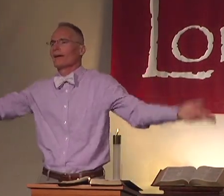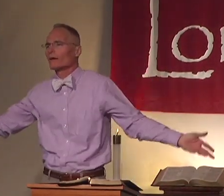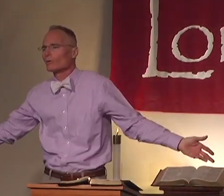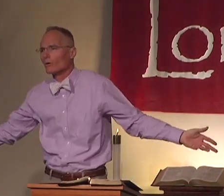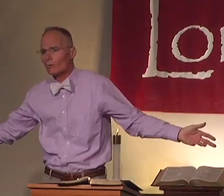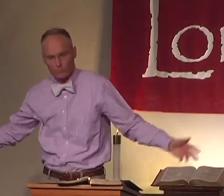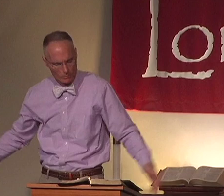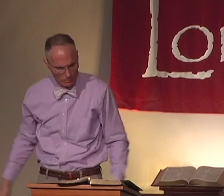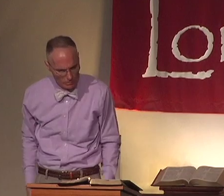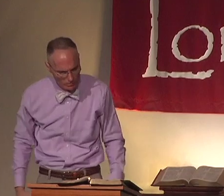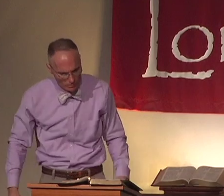on them? We don't know.